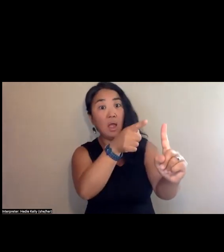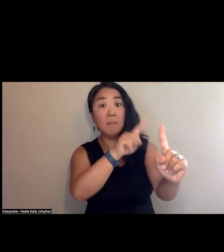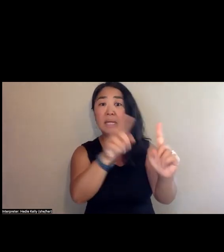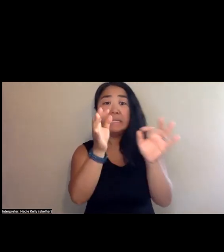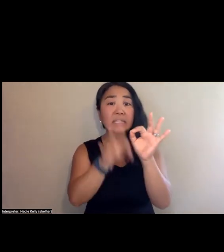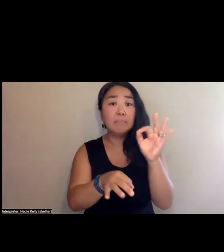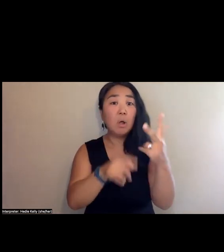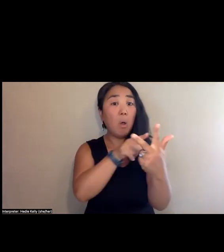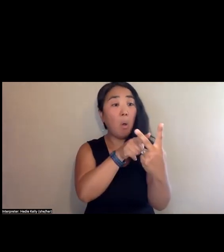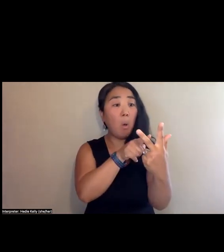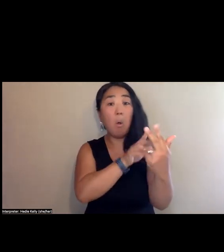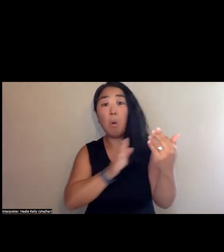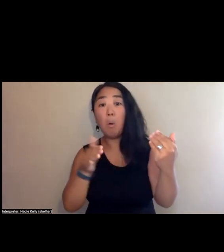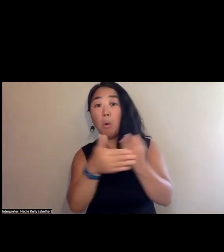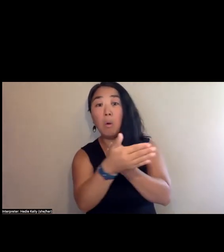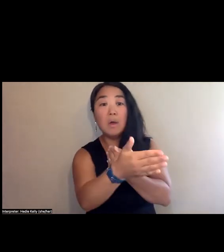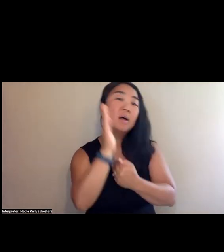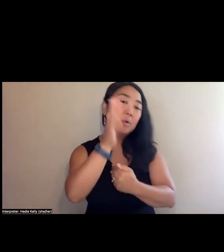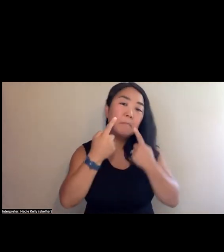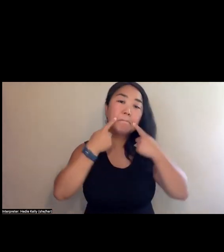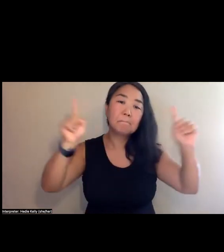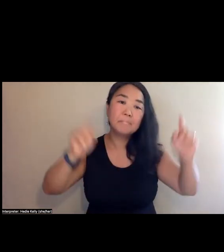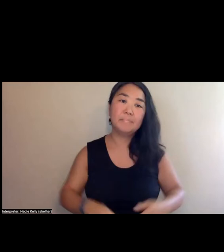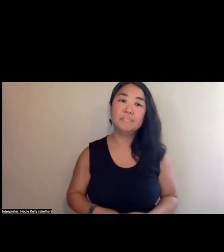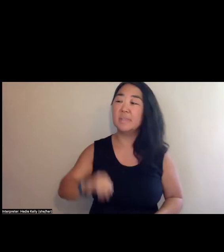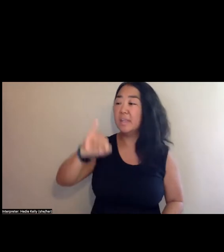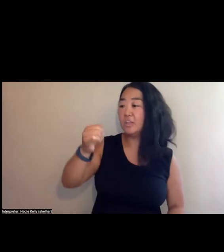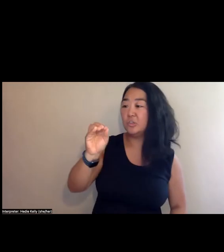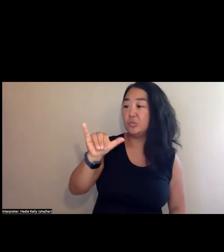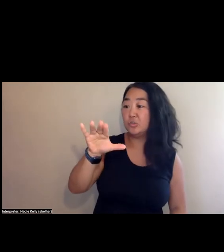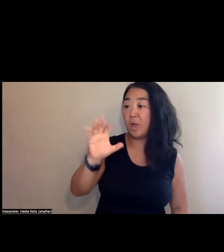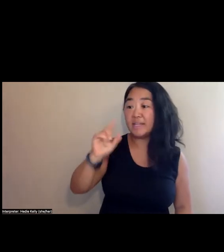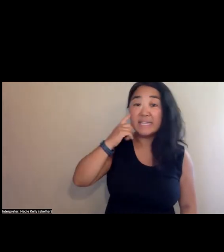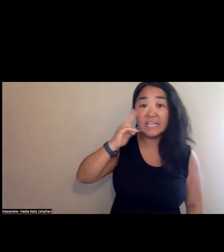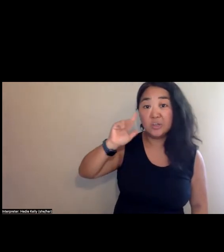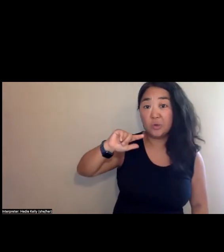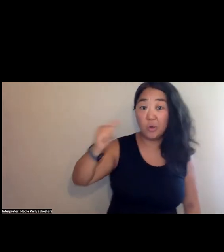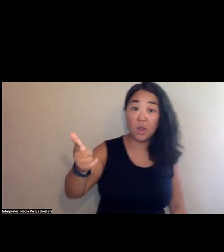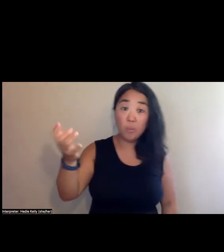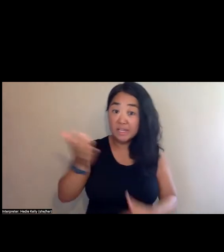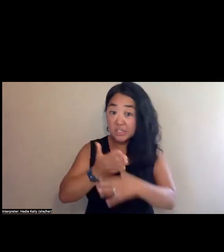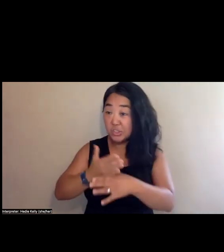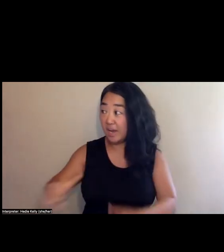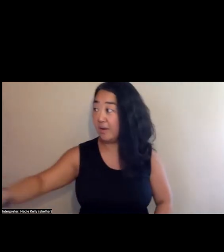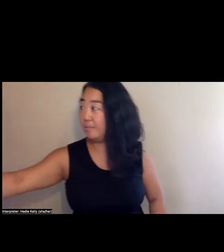around the obstacles, you're gonna find way your way through. Joyce, I see your hand's been up for a while. Do you wanna share a reflection or a question?